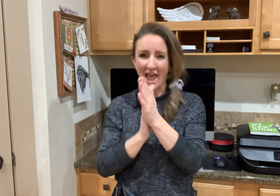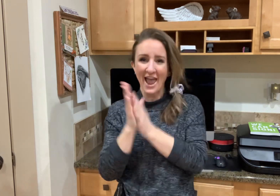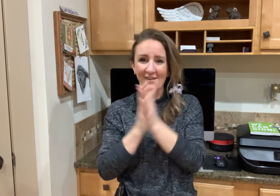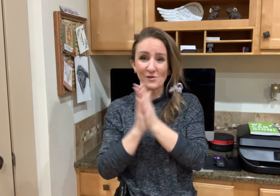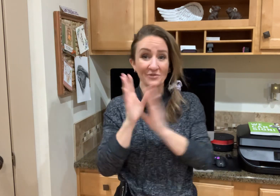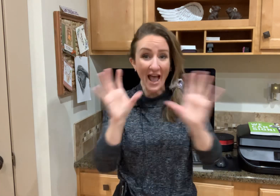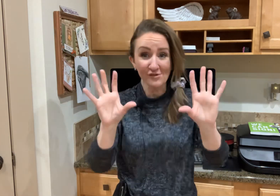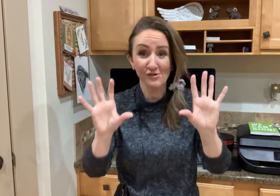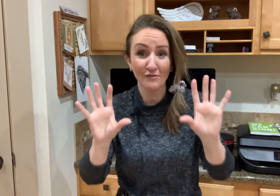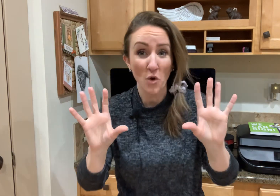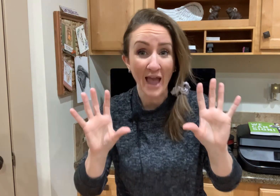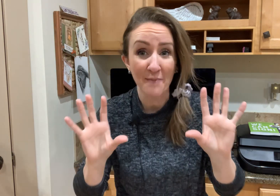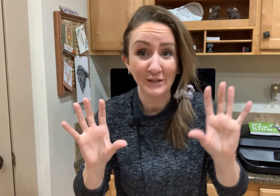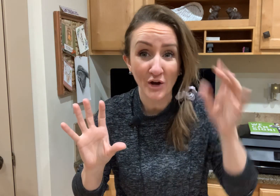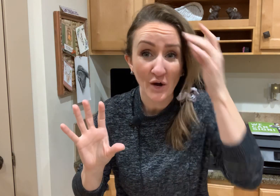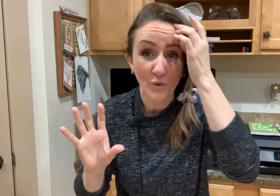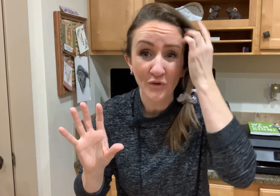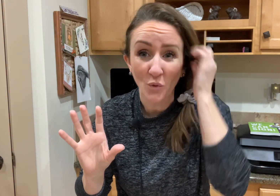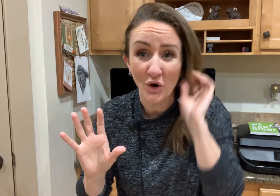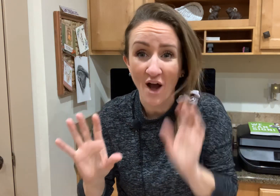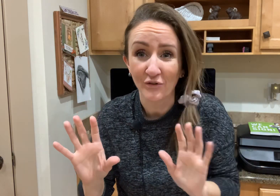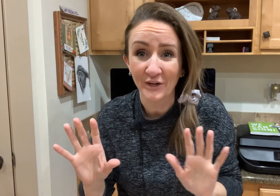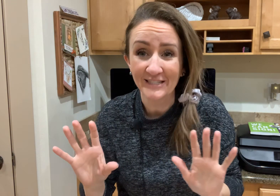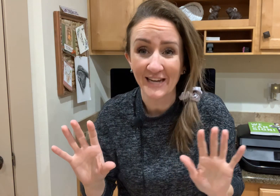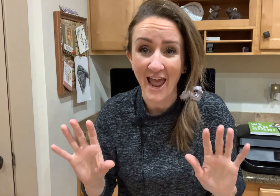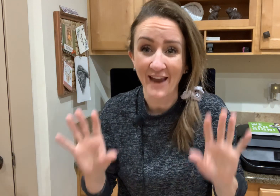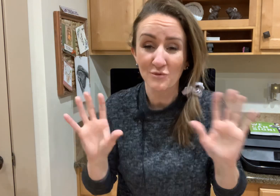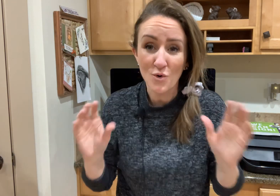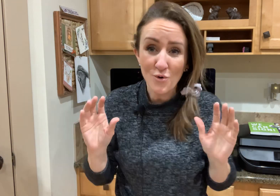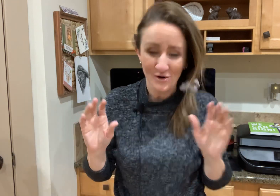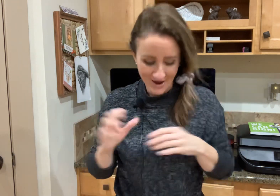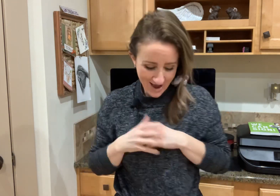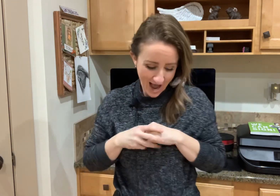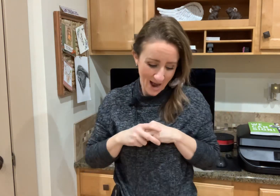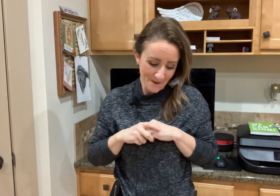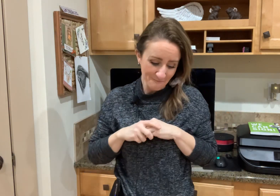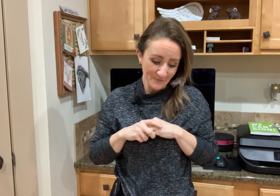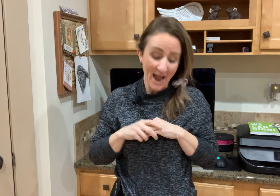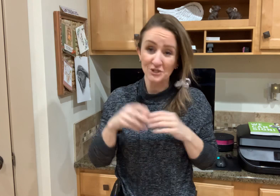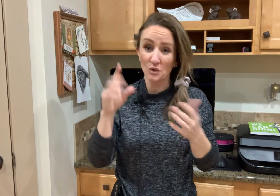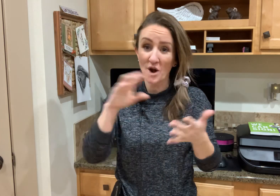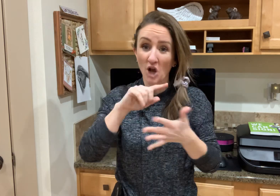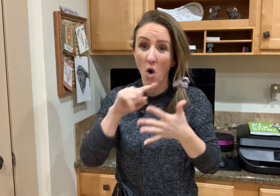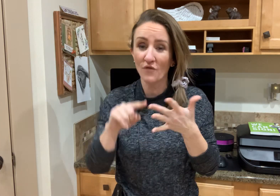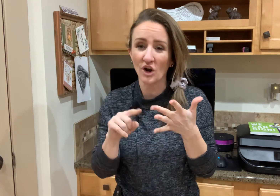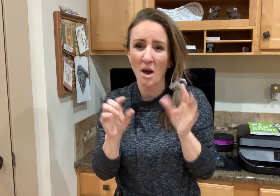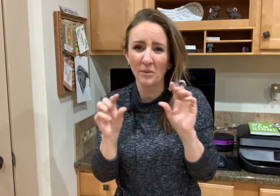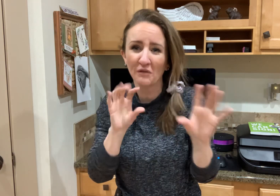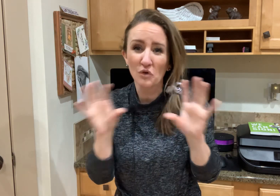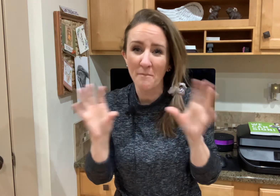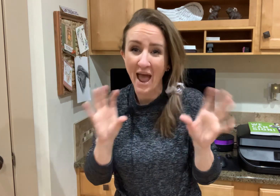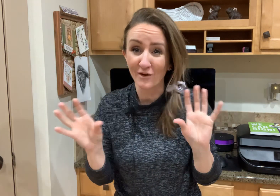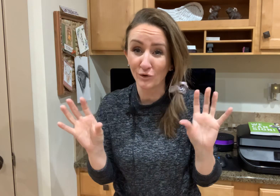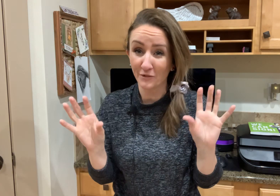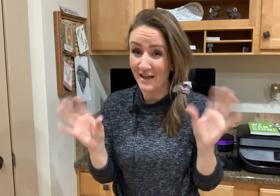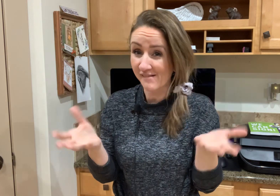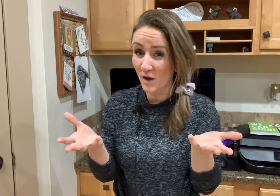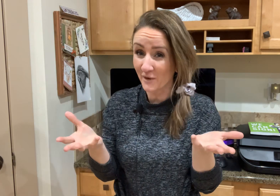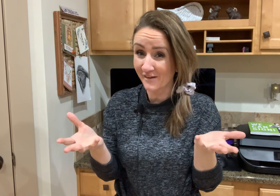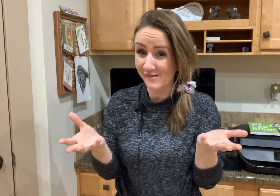Okay, so that's the vocabulary word that we're covering today. Whew. I do want to go over a couple of grammatical things that we